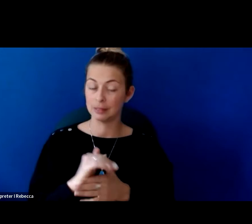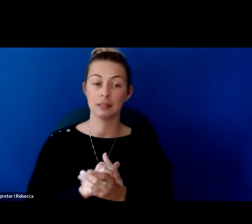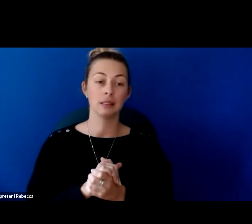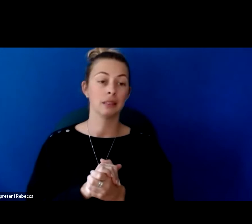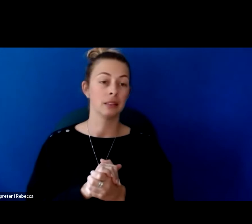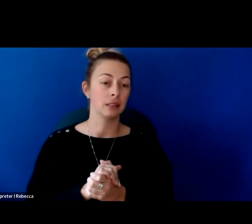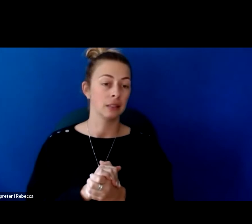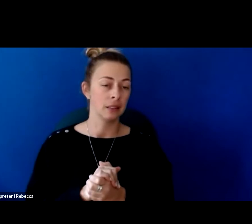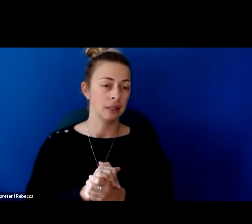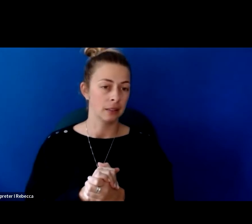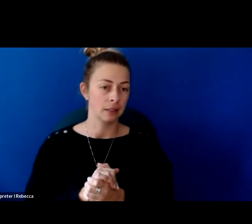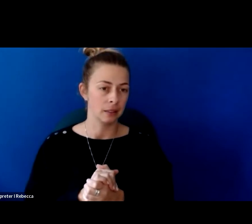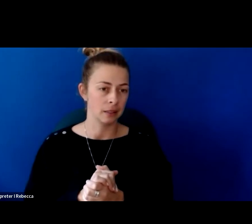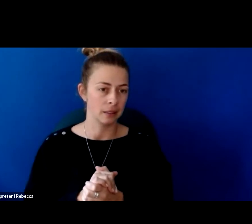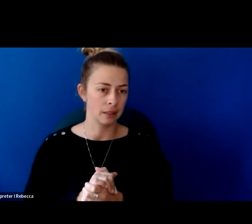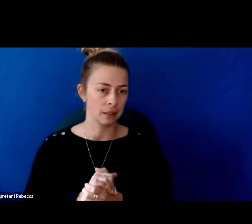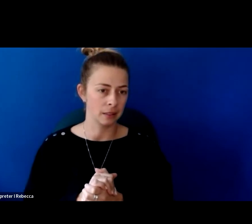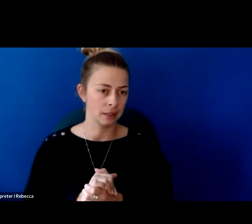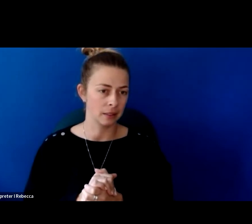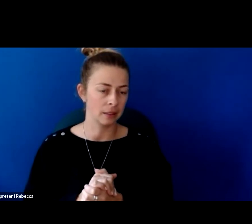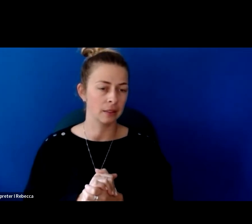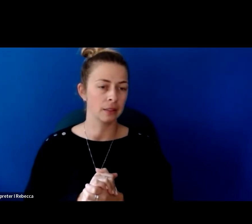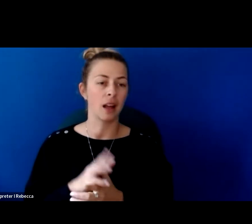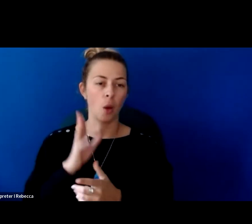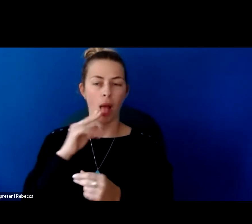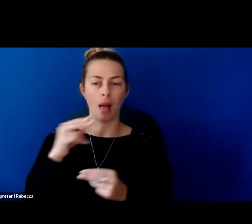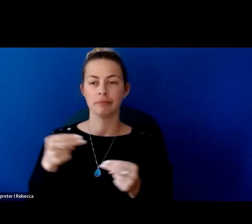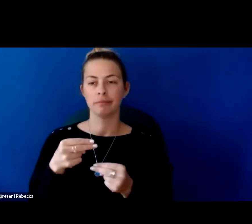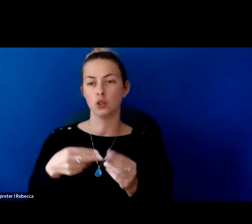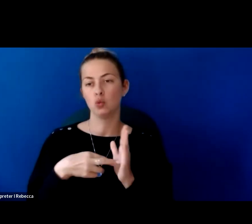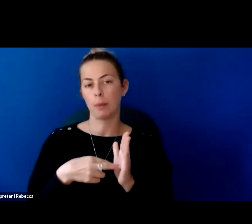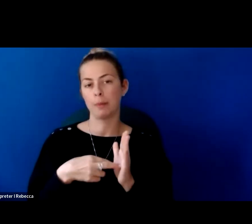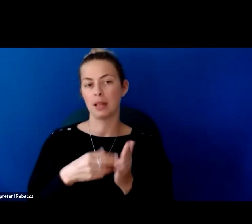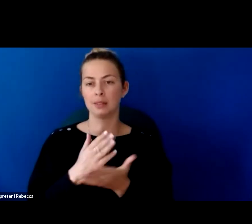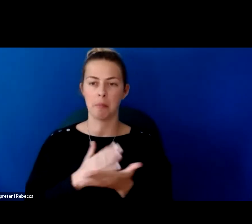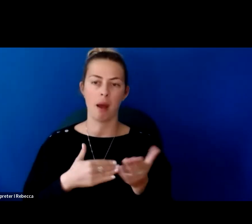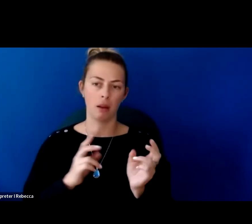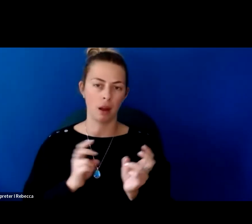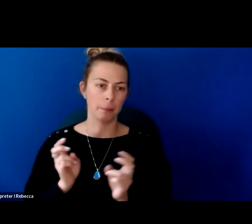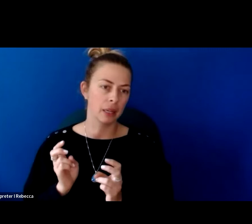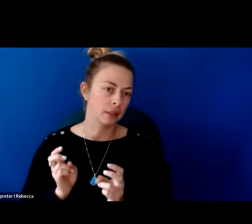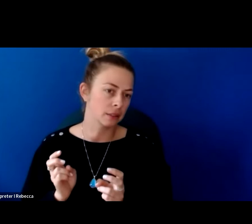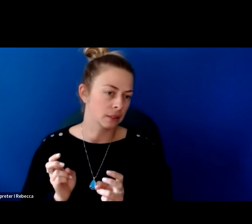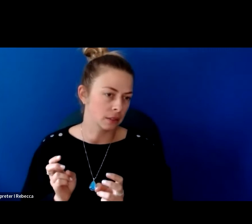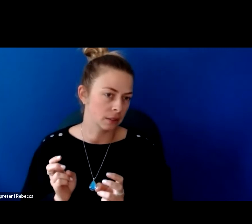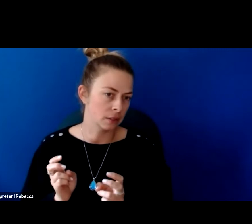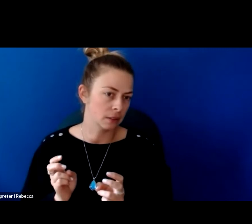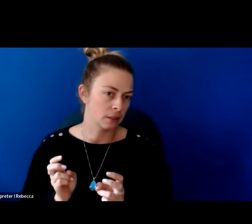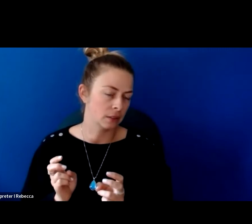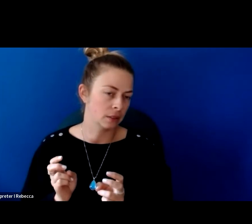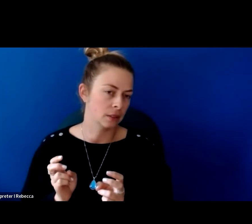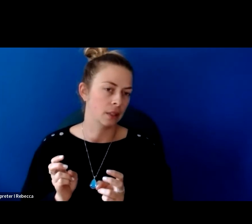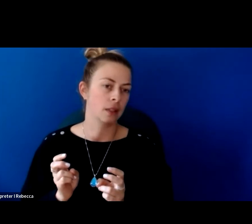this first slide that represents some of the topics that I'll be talking about, right? Climate change, prolonged drought, extreme